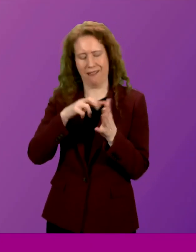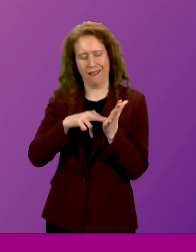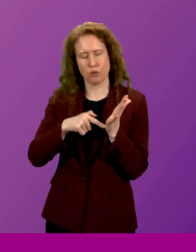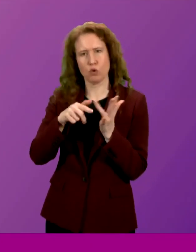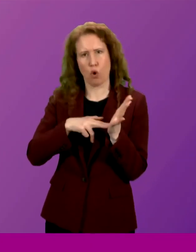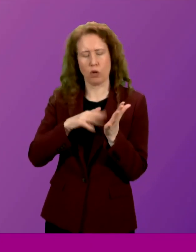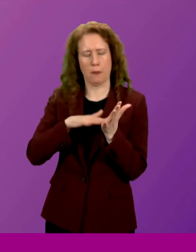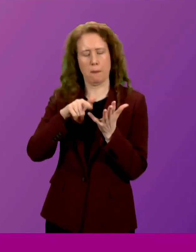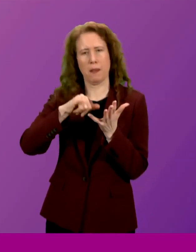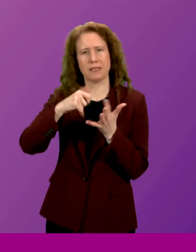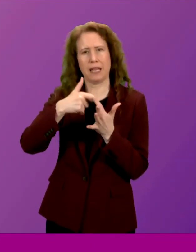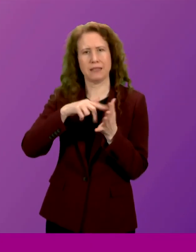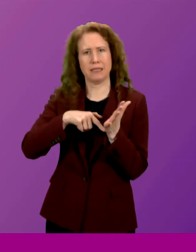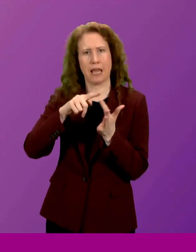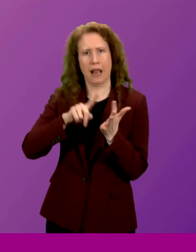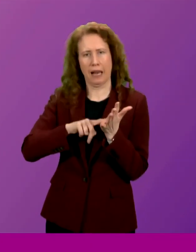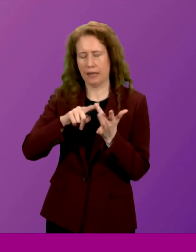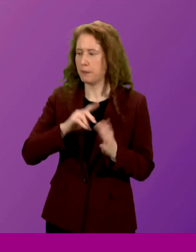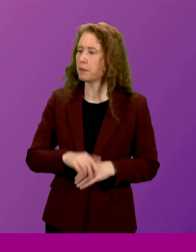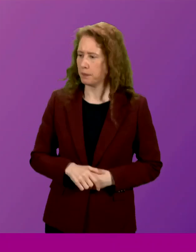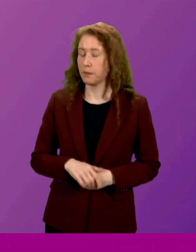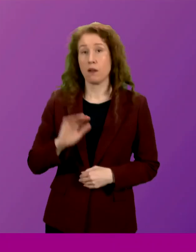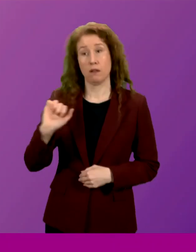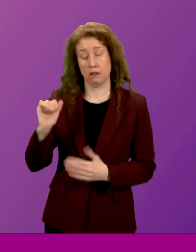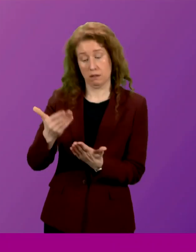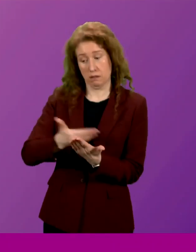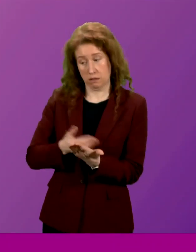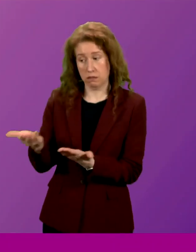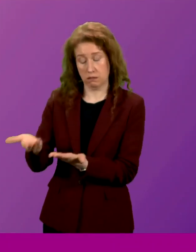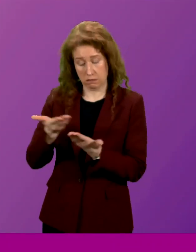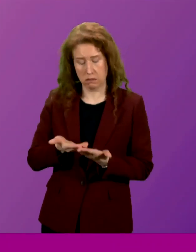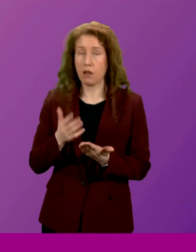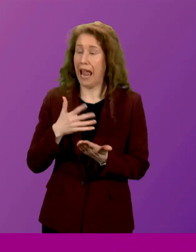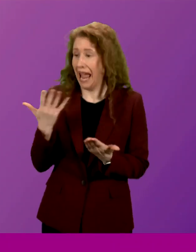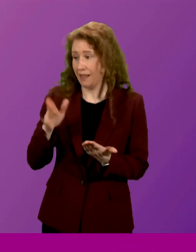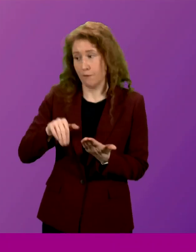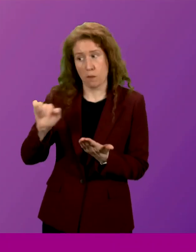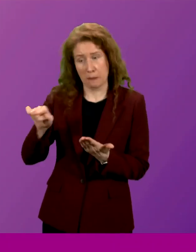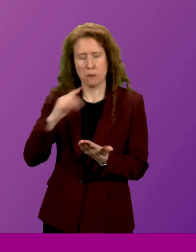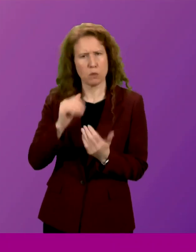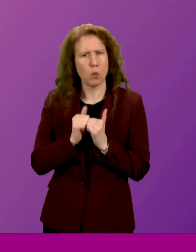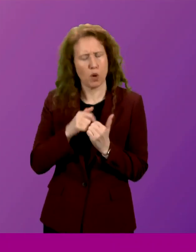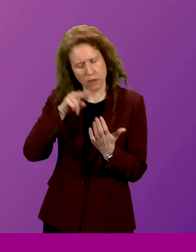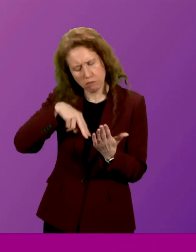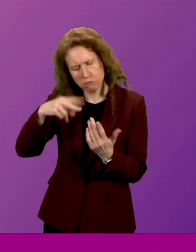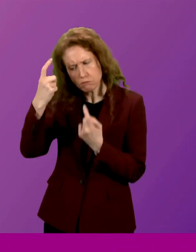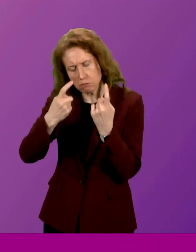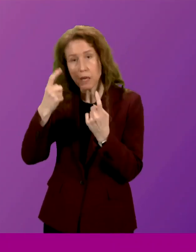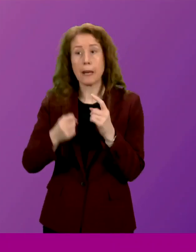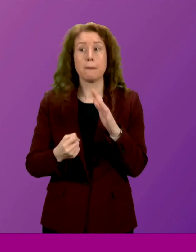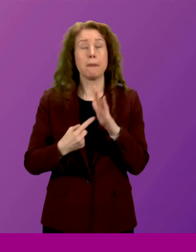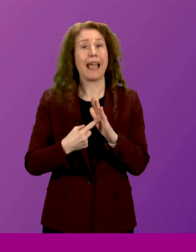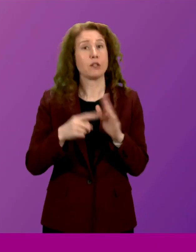Presiding Officer, all contributions by Professor Muscatelli are worthy of consideration, and the Scottish Government will do so. On the main topic of